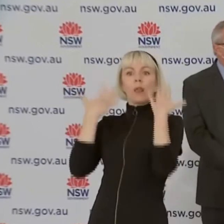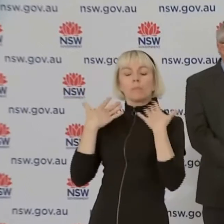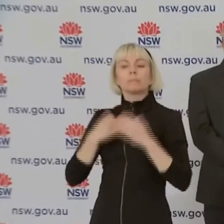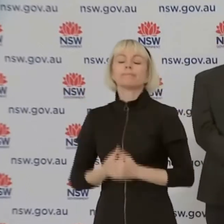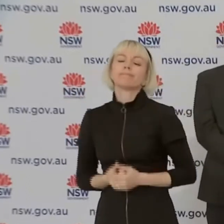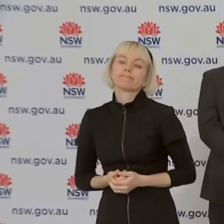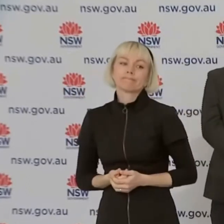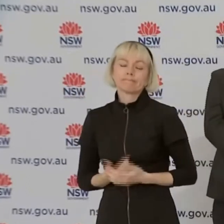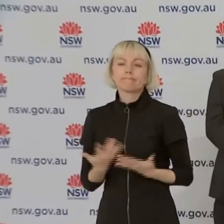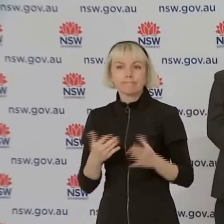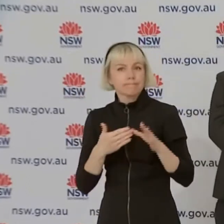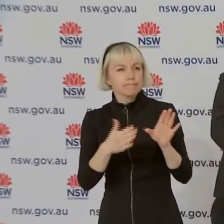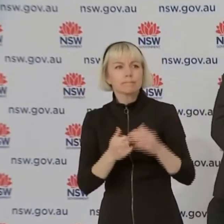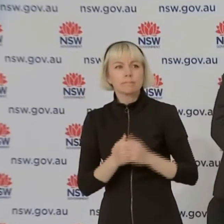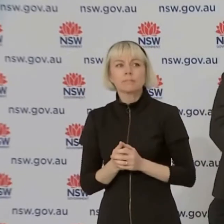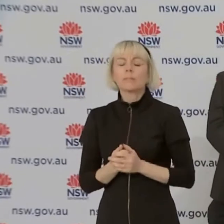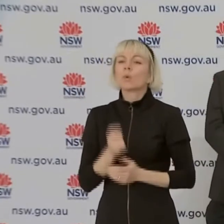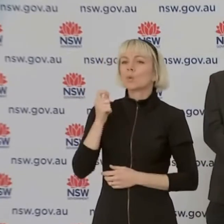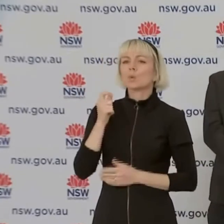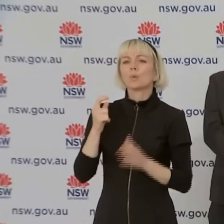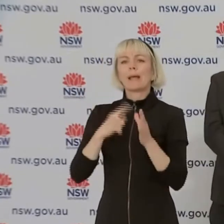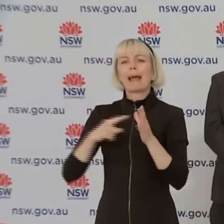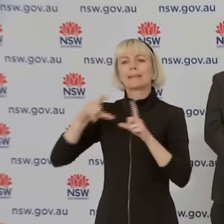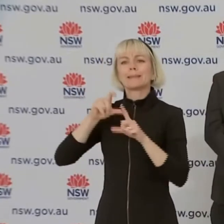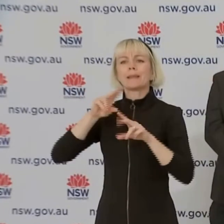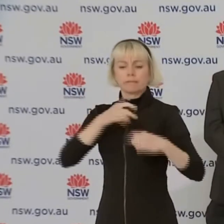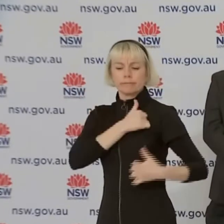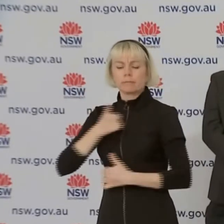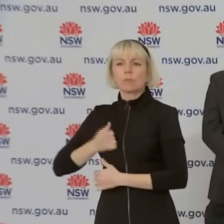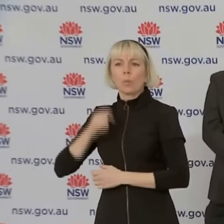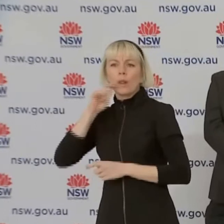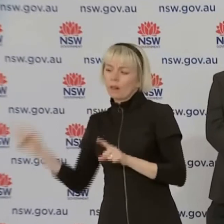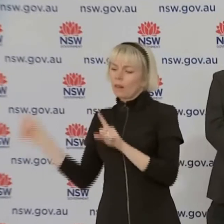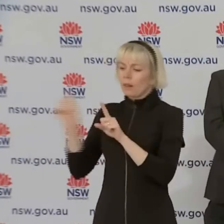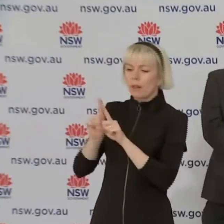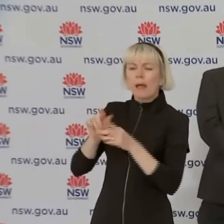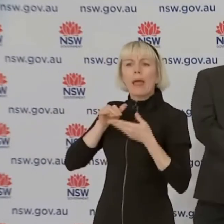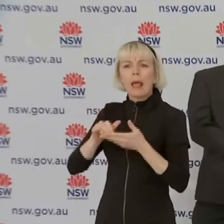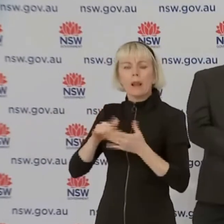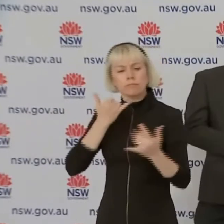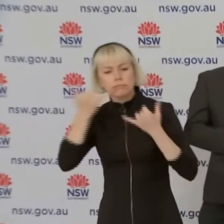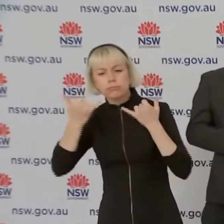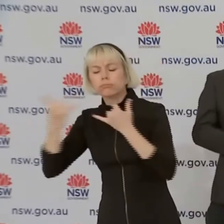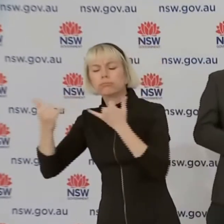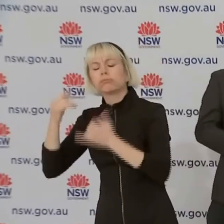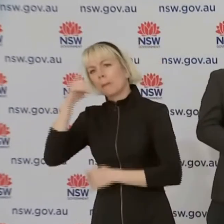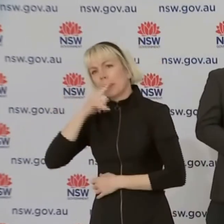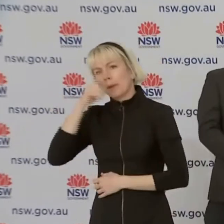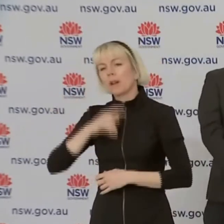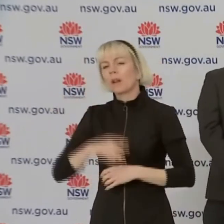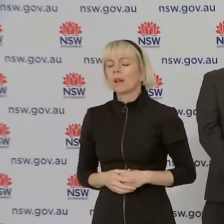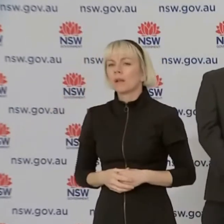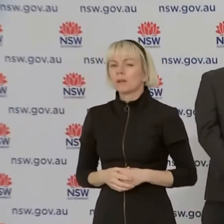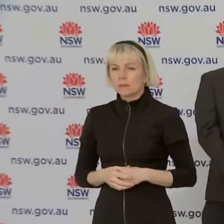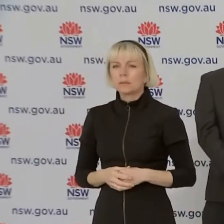please know that sometimes those venues are identified or put up when our contact tracers get additional information for people who are positive. So